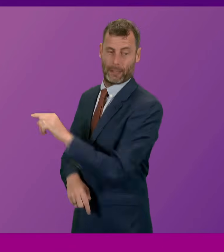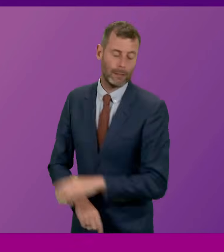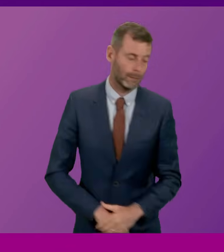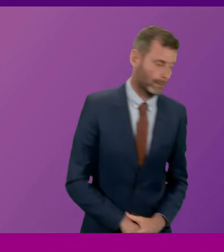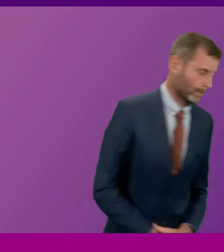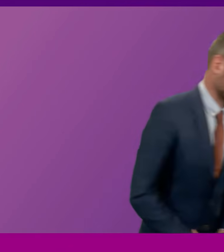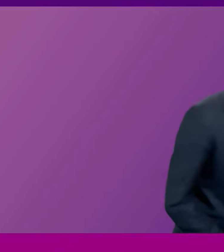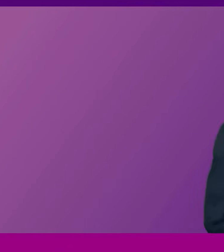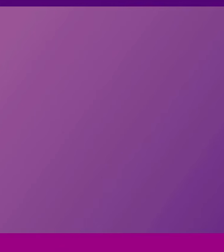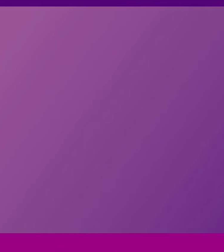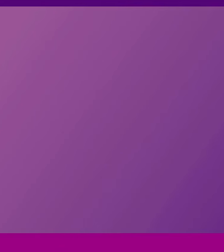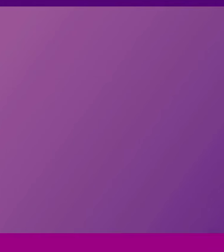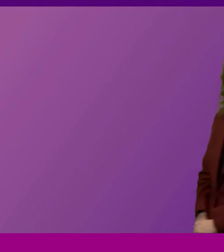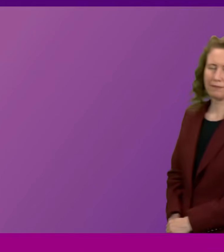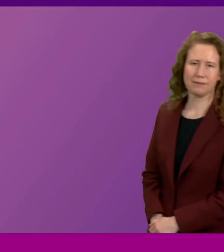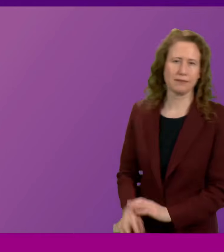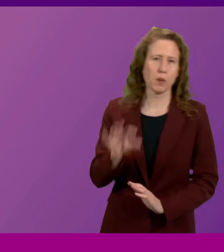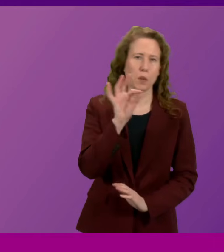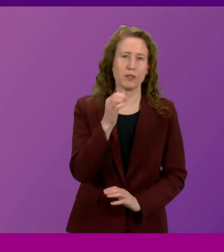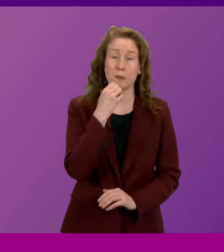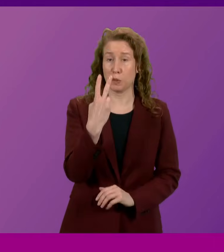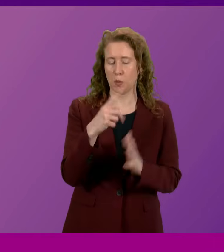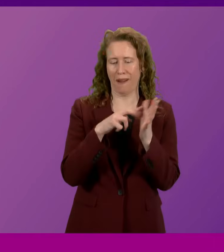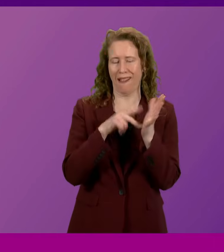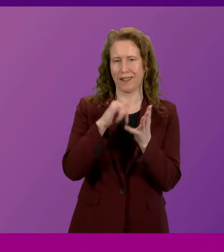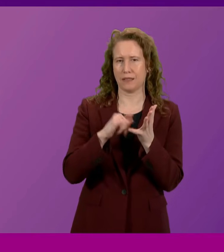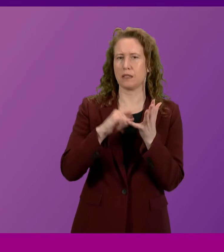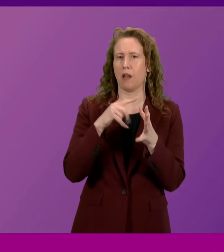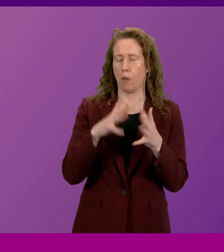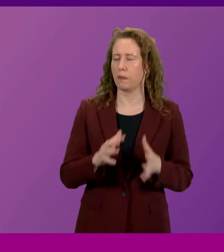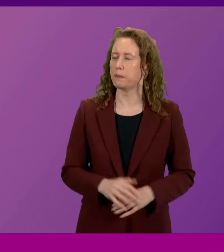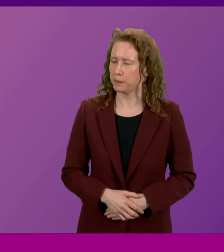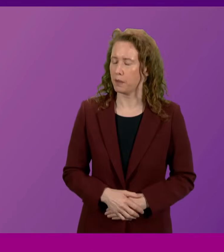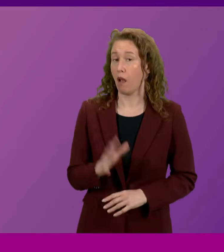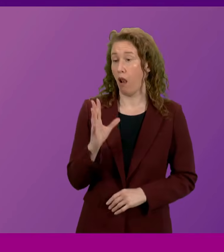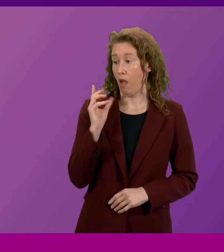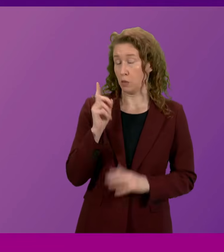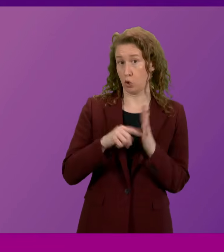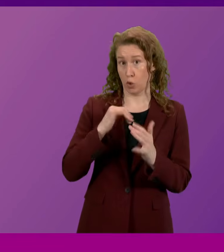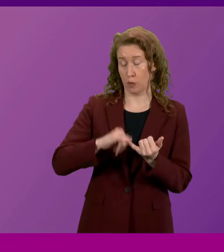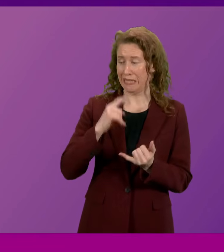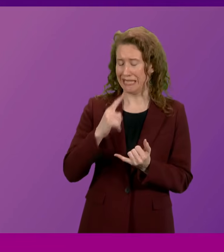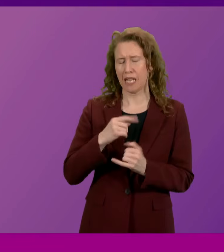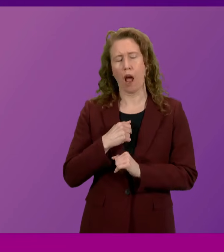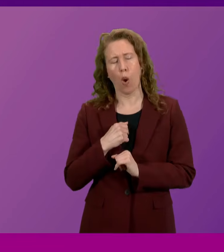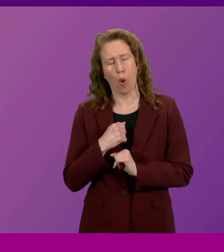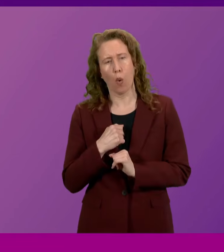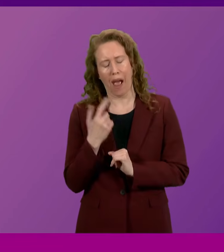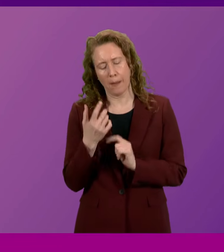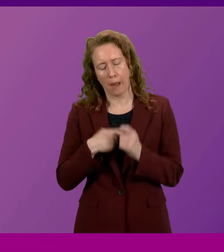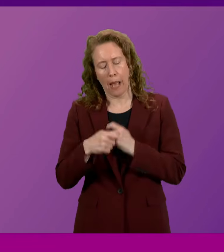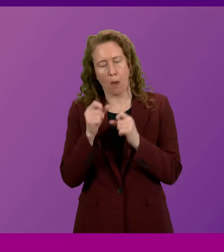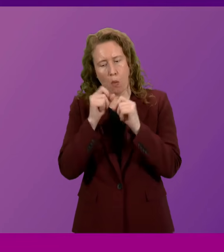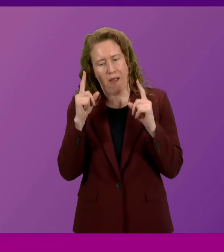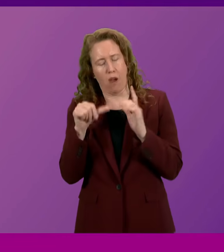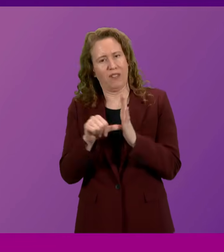Question number 2, Anna Sarwar. Presiding Officer, last week John Swinney claimed that he became aware of issues facing Alexander Dennis